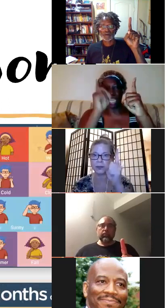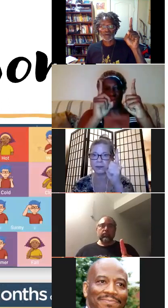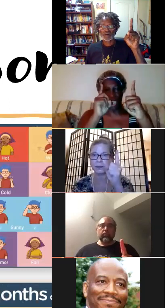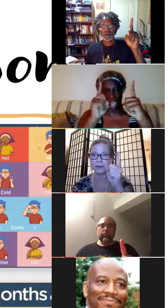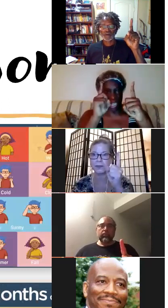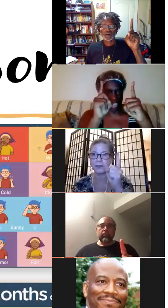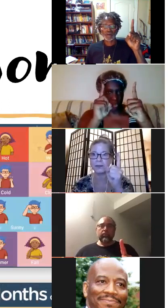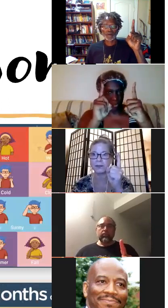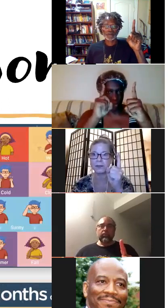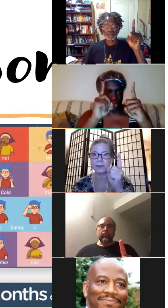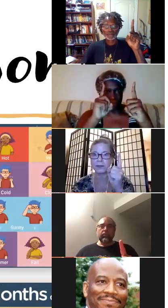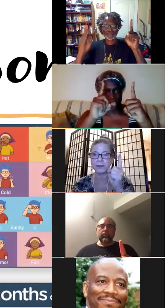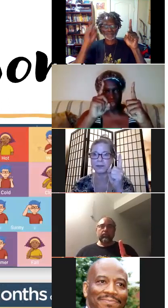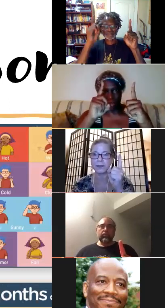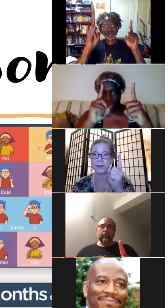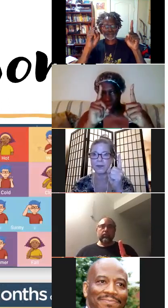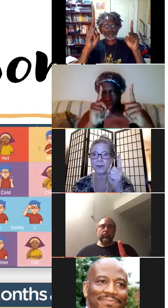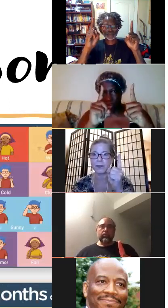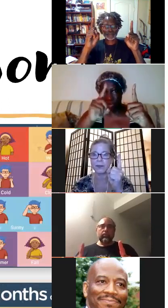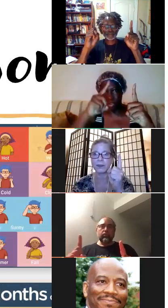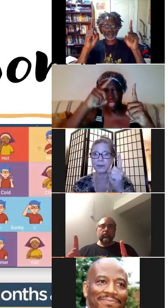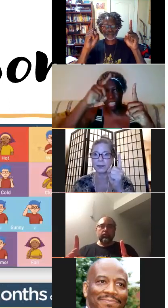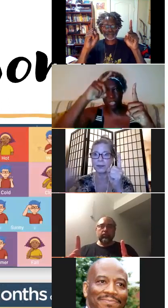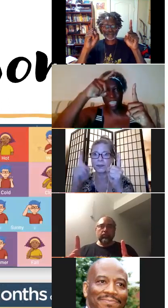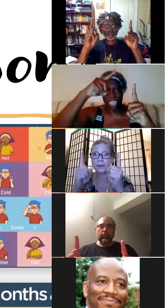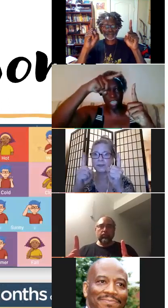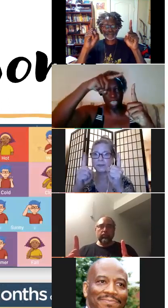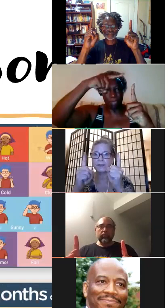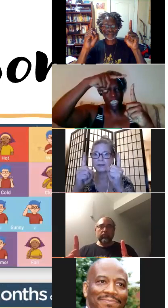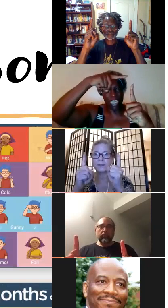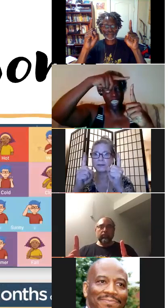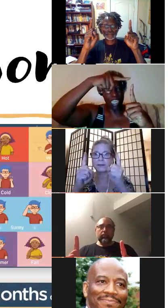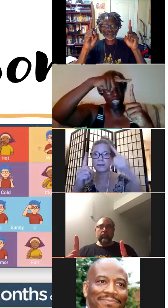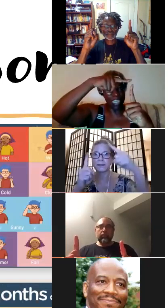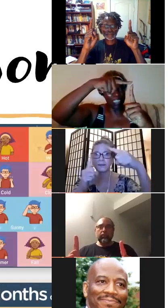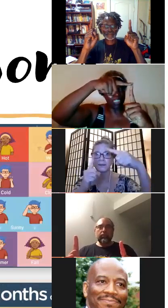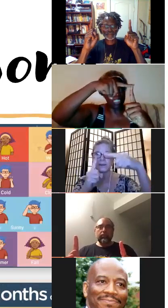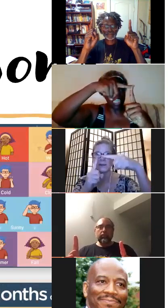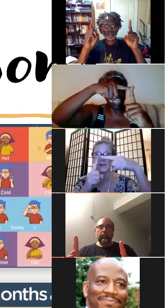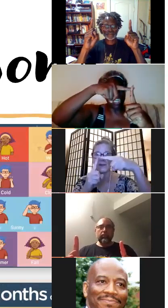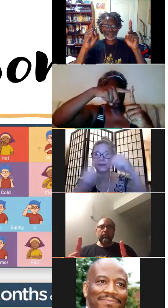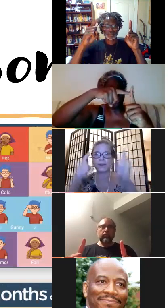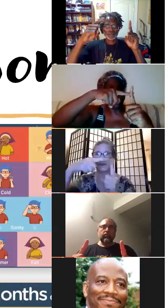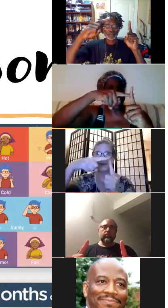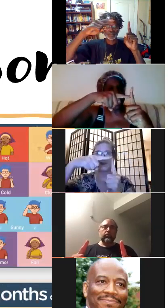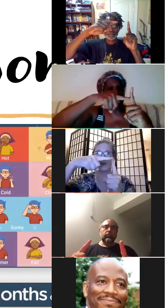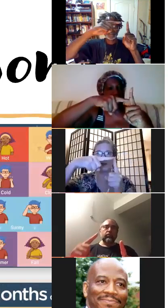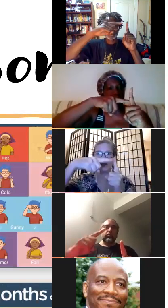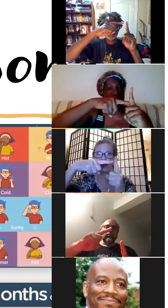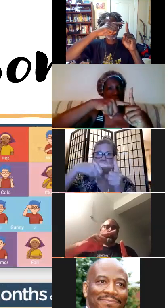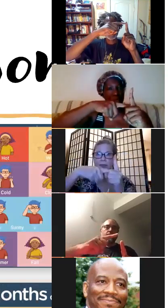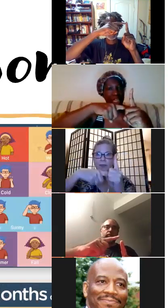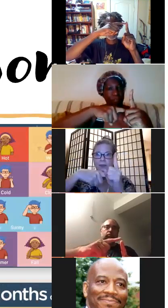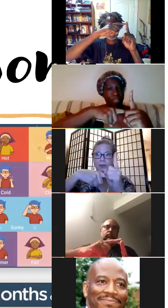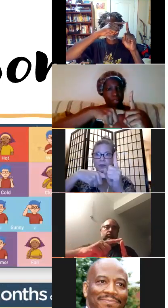Your dominant hand is doing the one finger. You take your dominant hand, lay it to the side, and go down